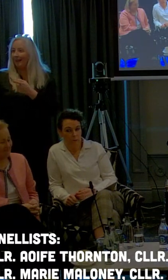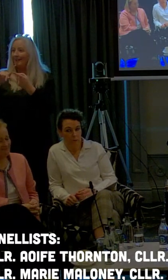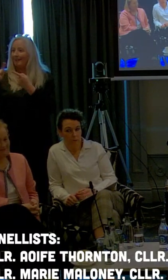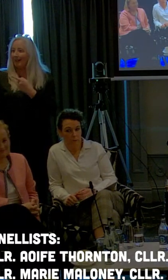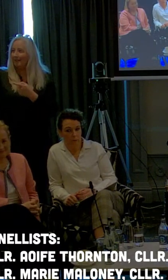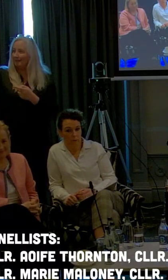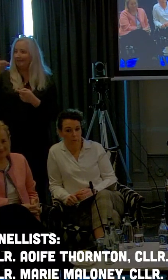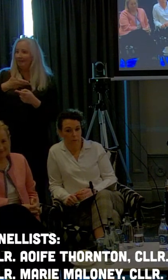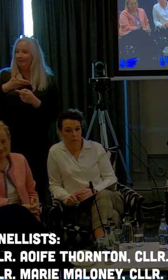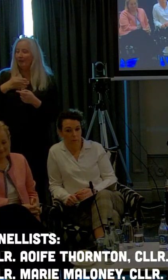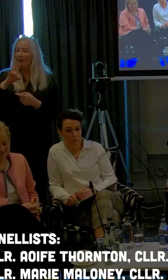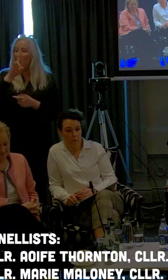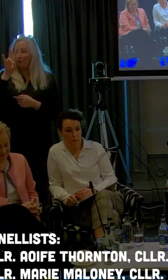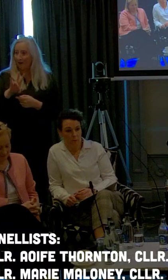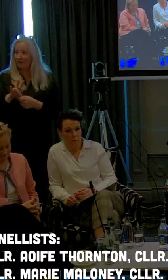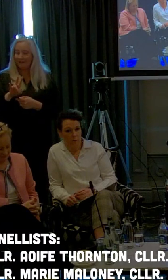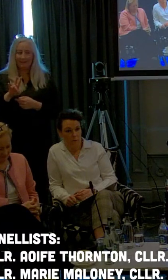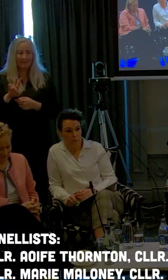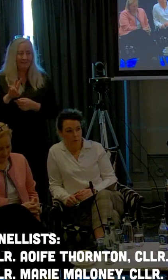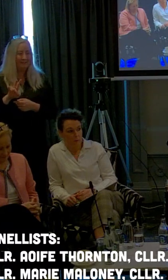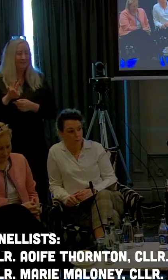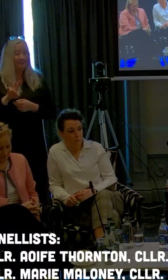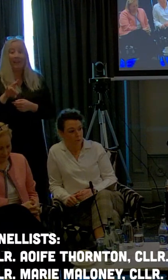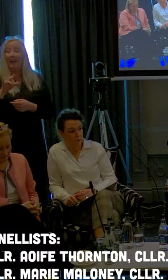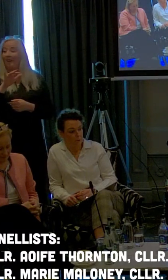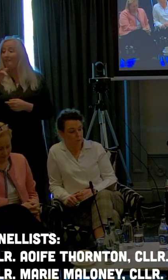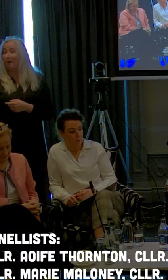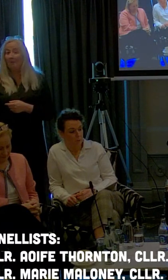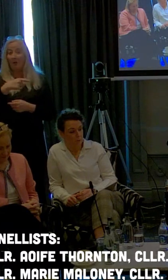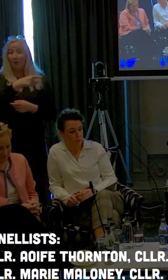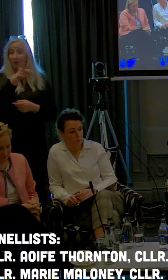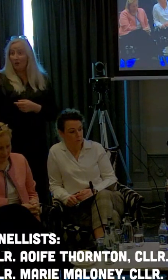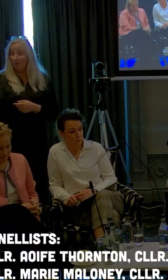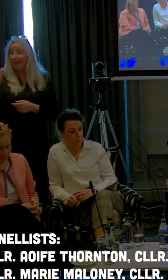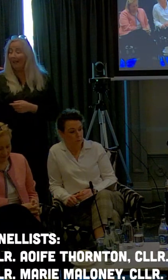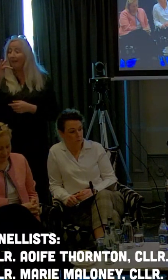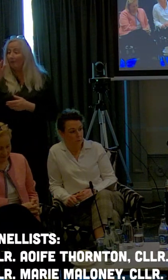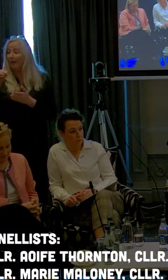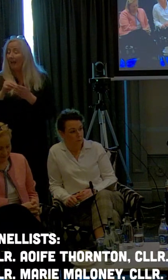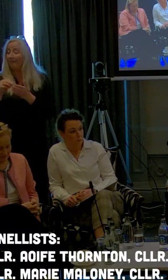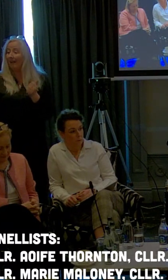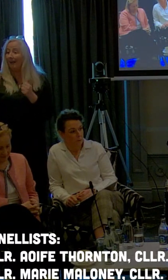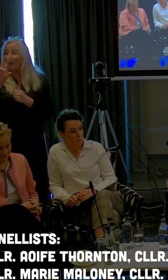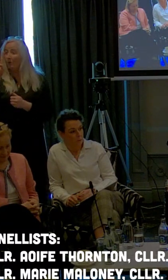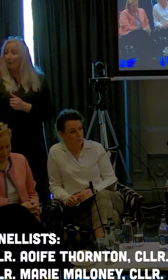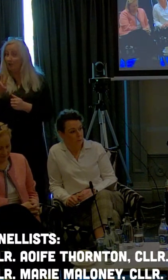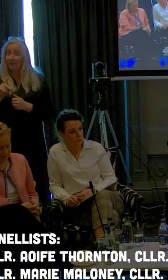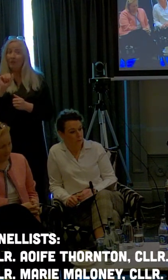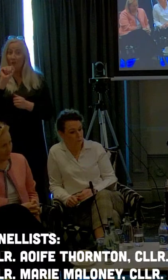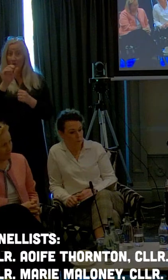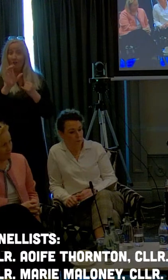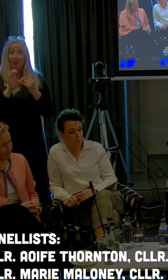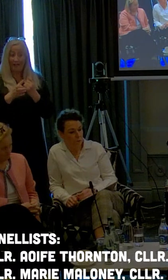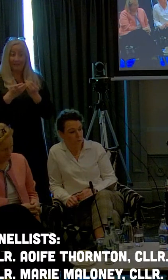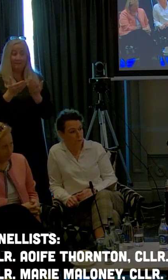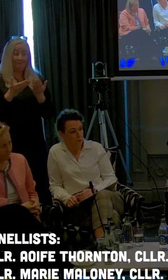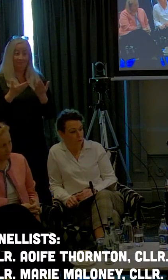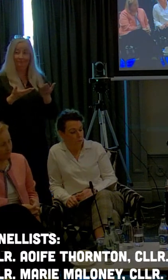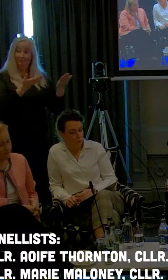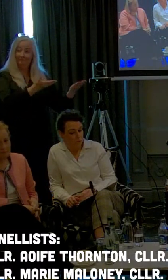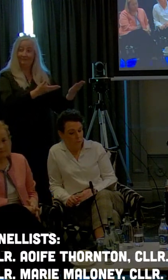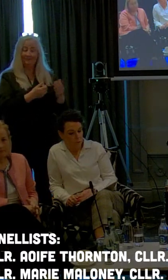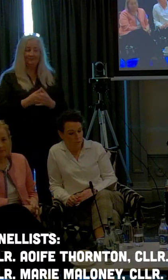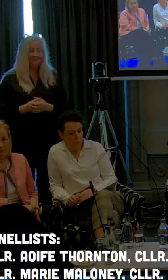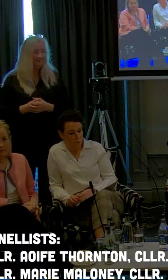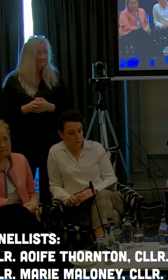those. And also, again, from the floor, if we do have some questions, whatever, we're going to take the opportunity to go through those or whatever as well. All